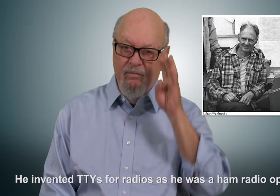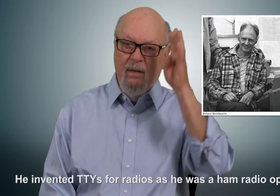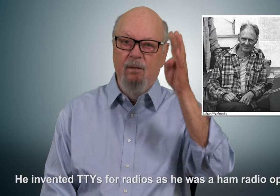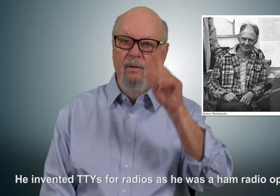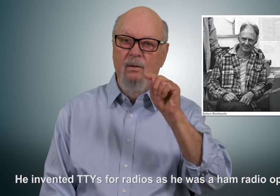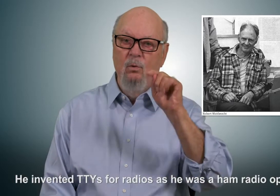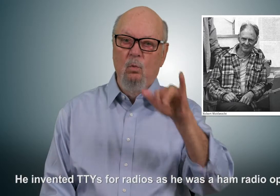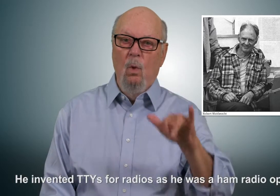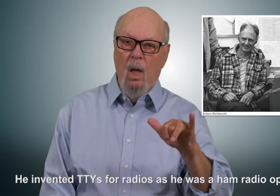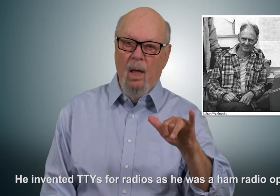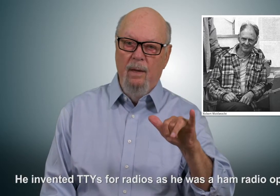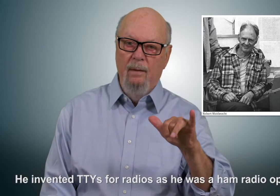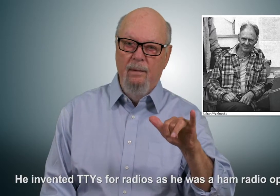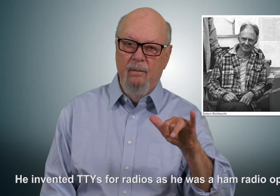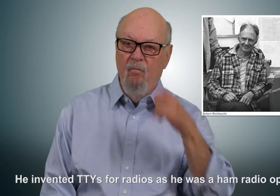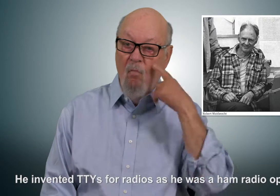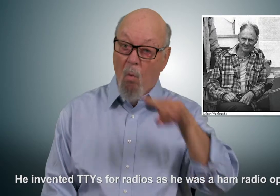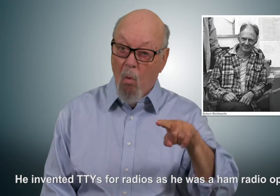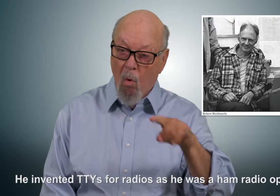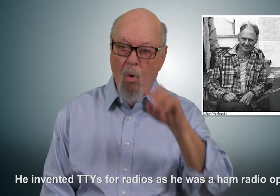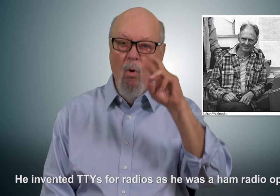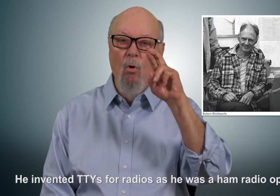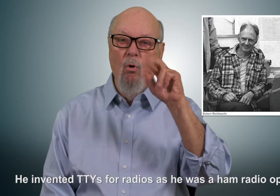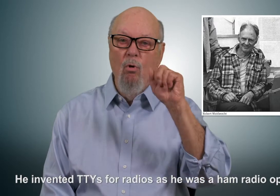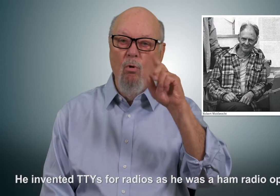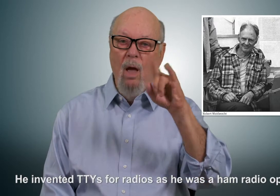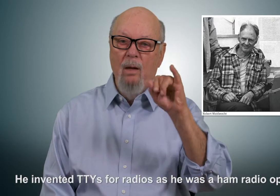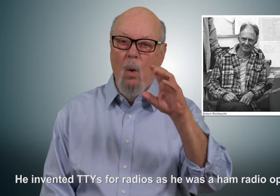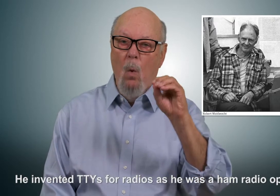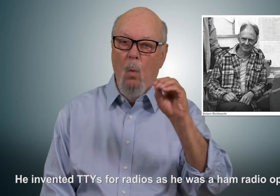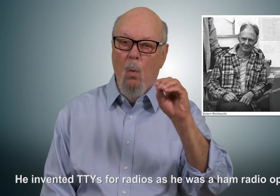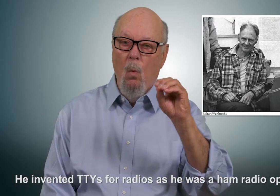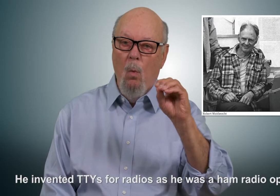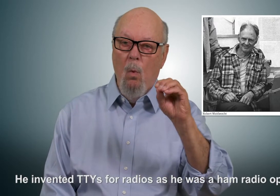He invented TTYs for radios, as he was a ham radio enthusiast.